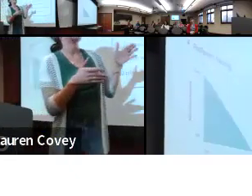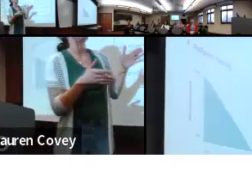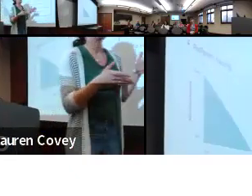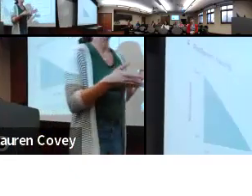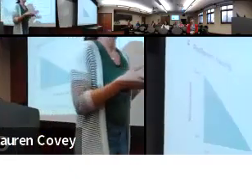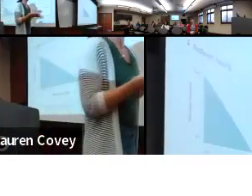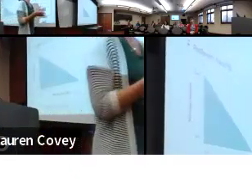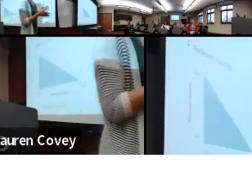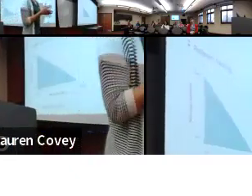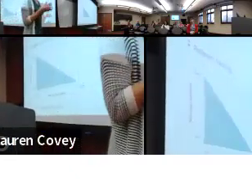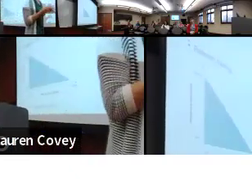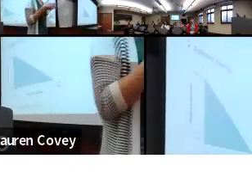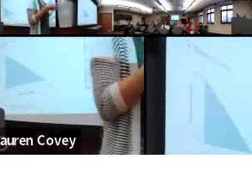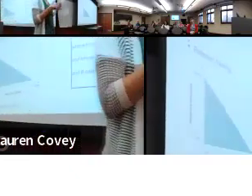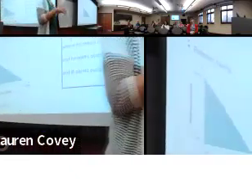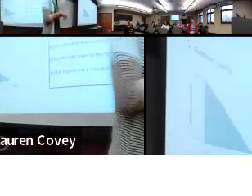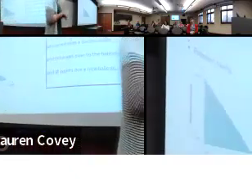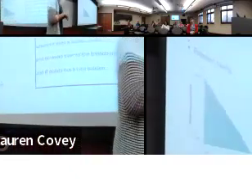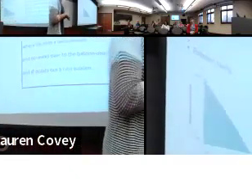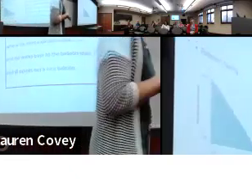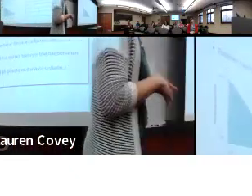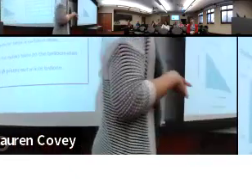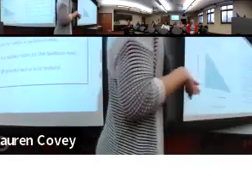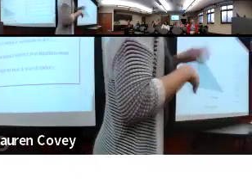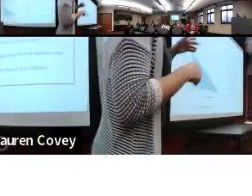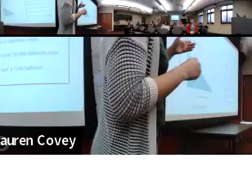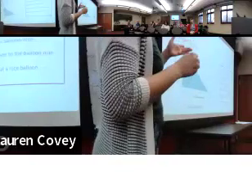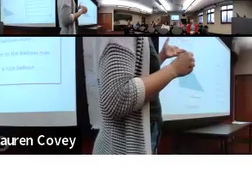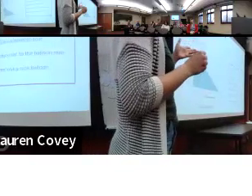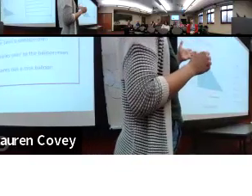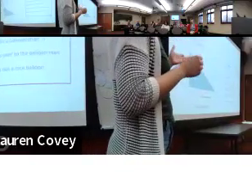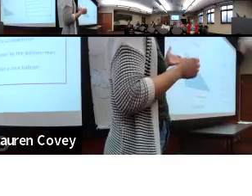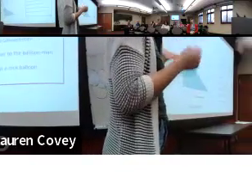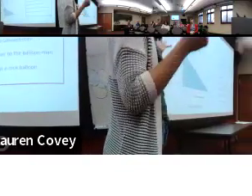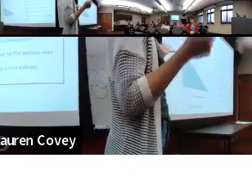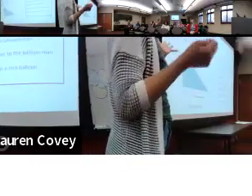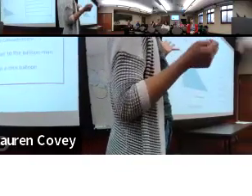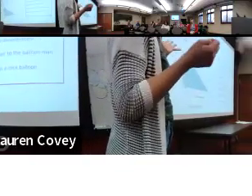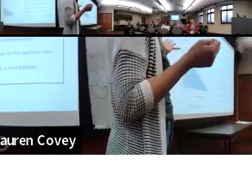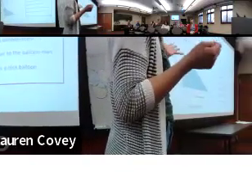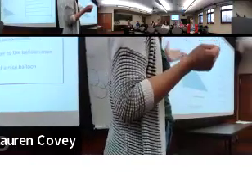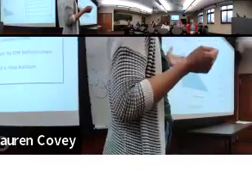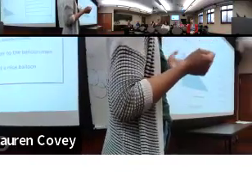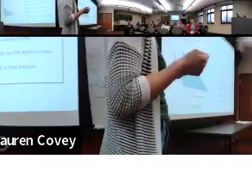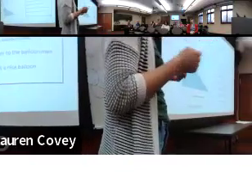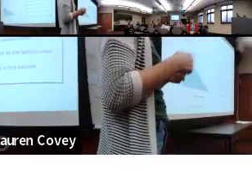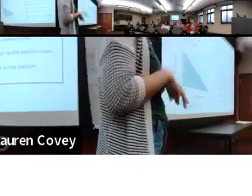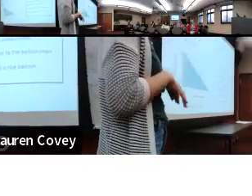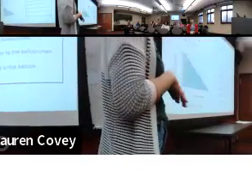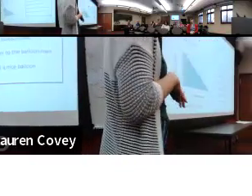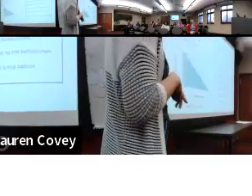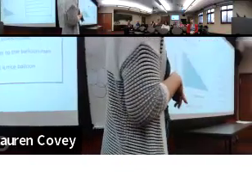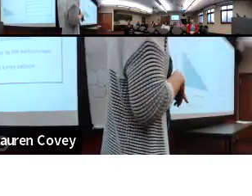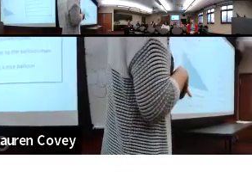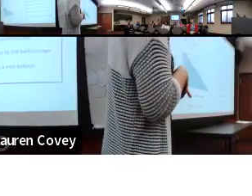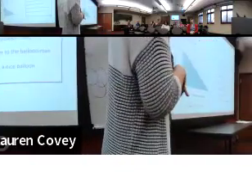type of story that I'm typically using, a very, very, very simple story. It could look something like this. Well, here's a boy and he goes